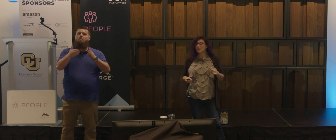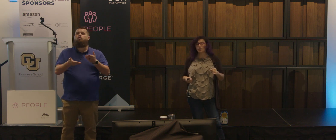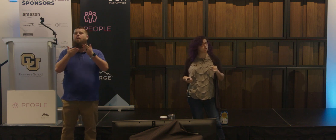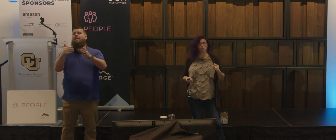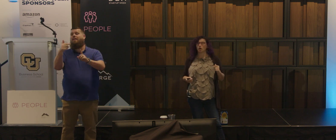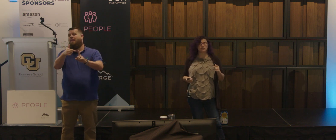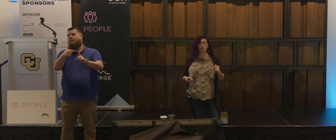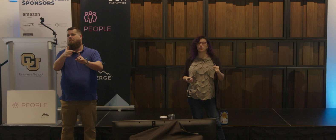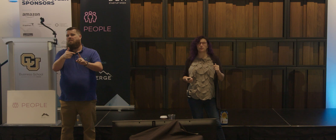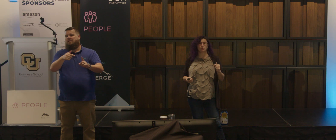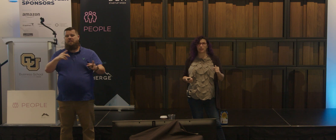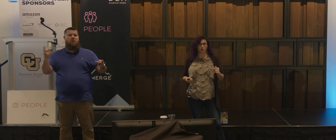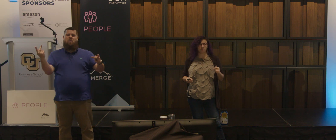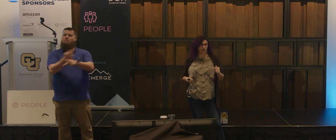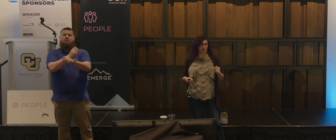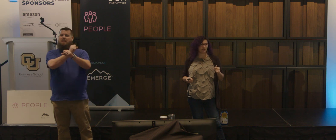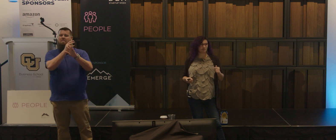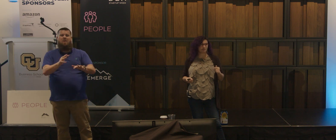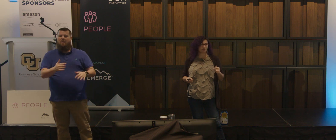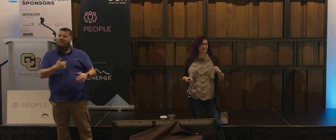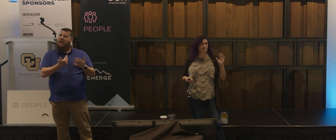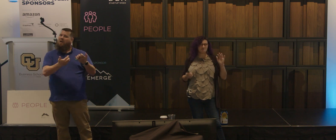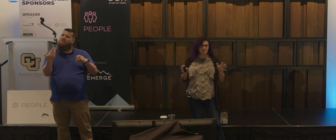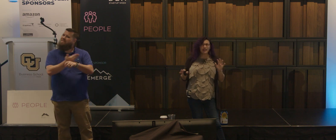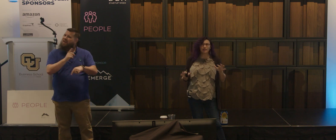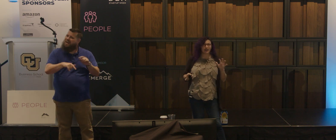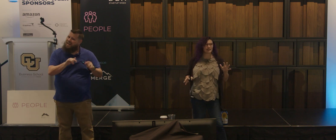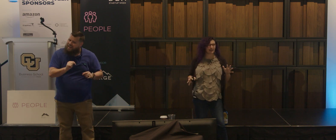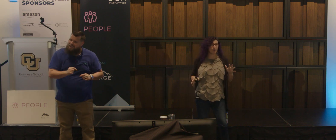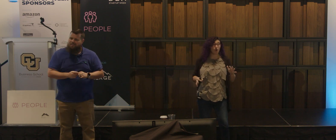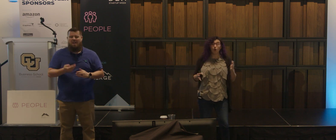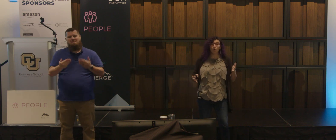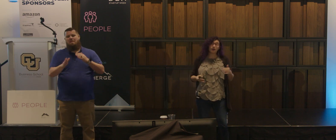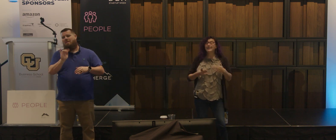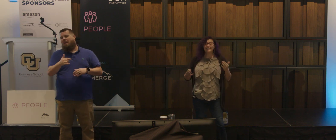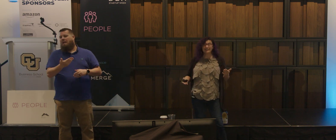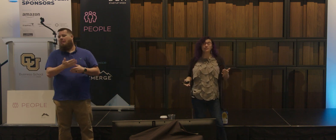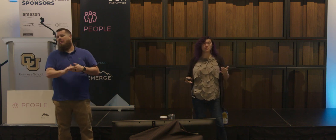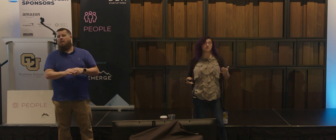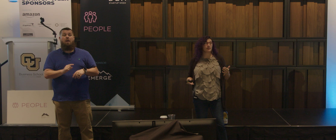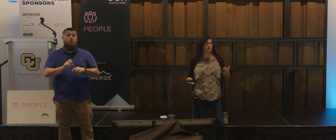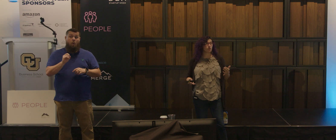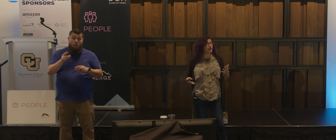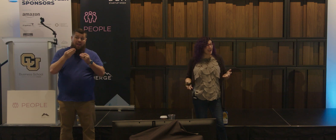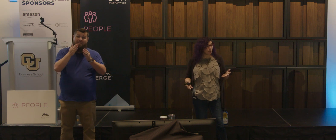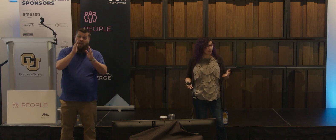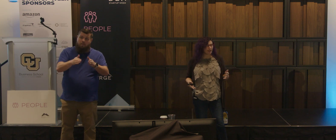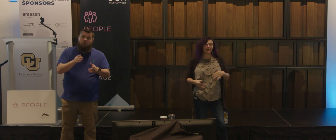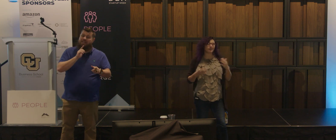recommended them is your worst employee that you can't quite fire yet. Maybe not take that one. Or give that person the